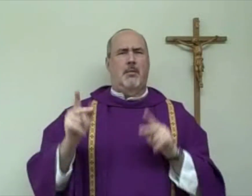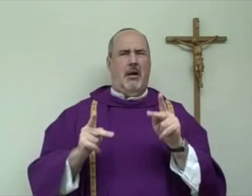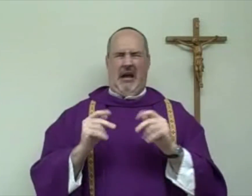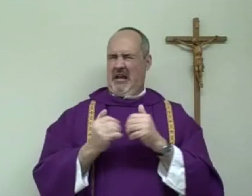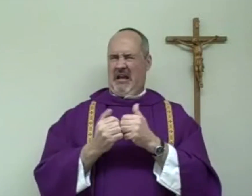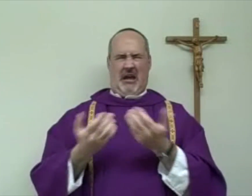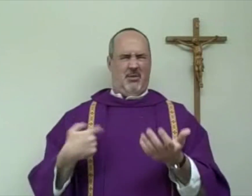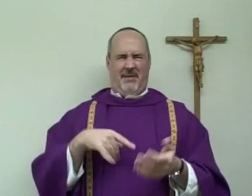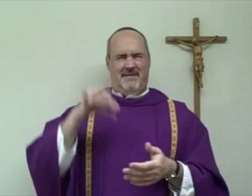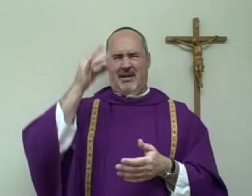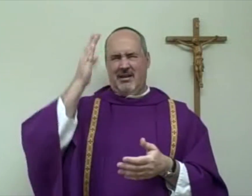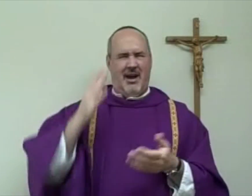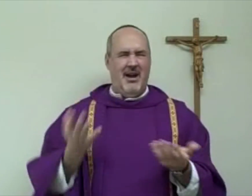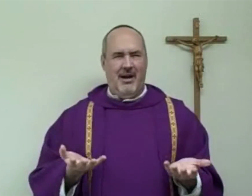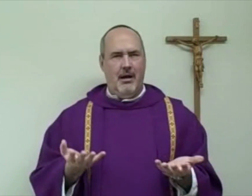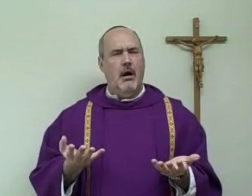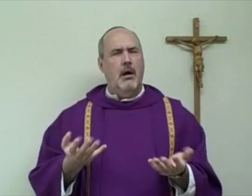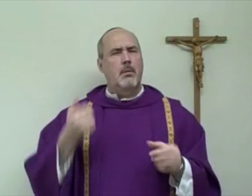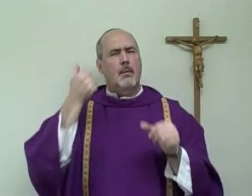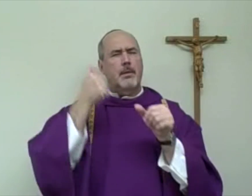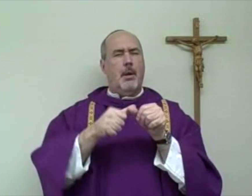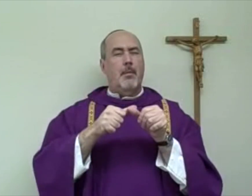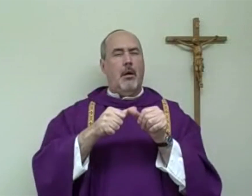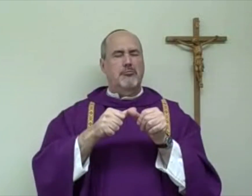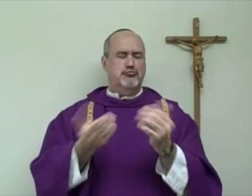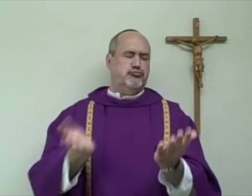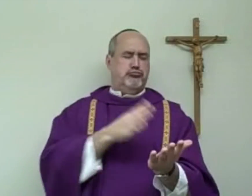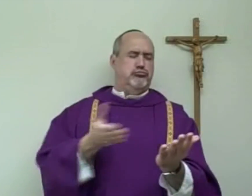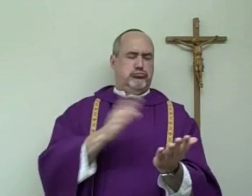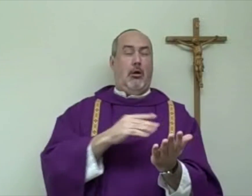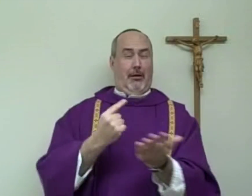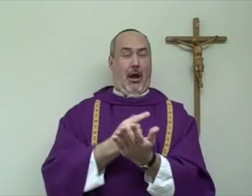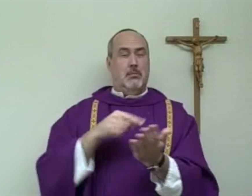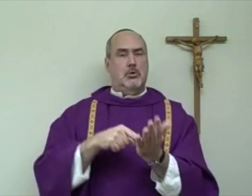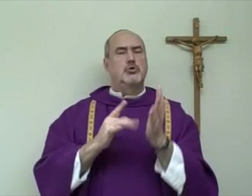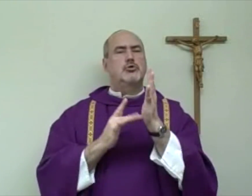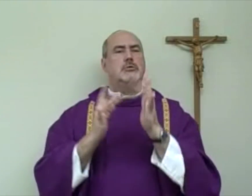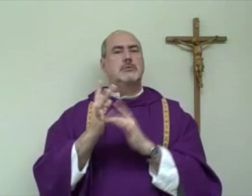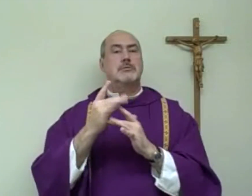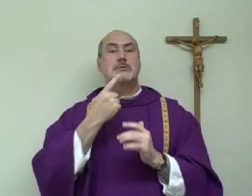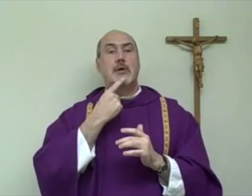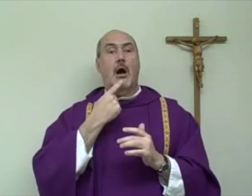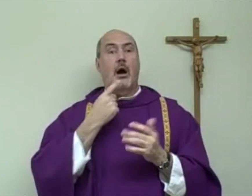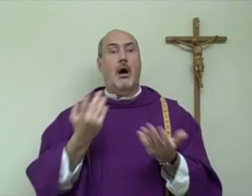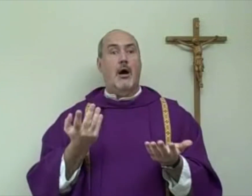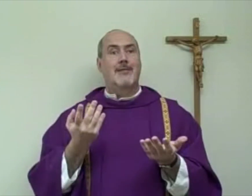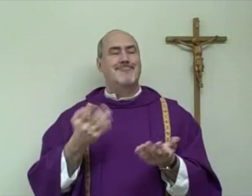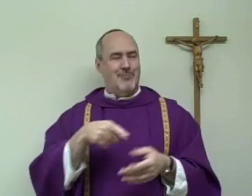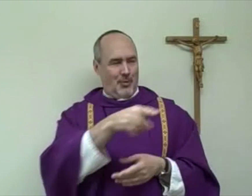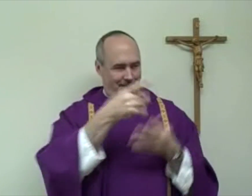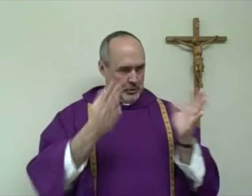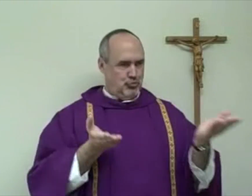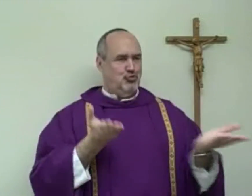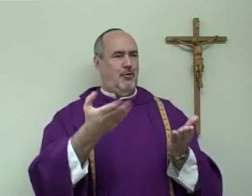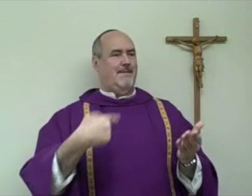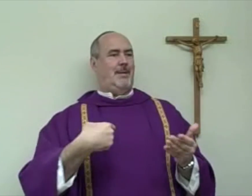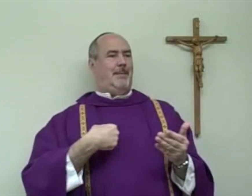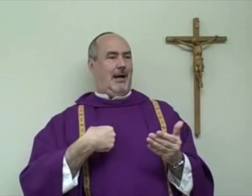God's presence throughout the day. Now, how can helping people or almsgiving help us find God?